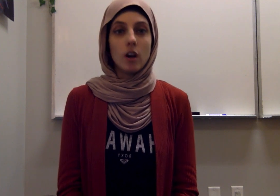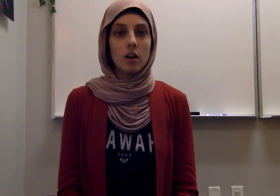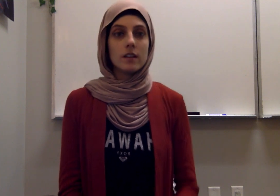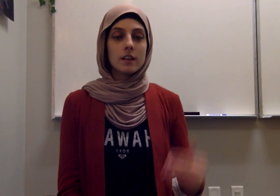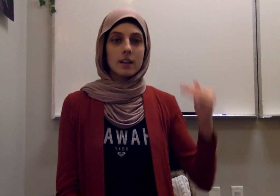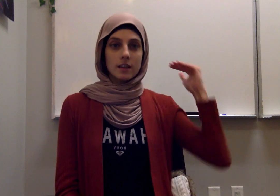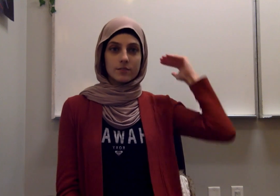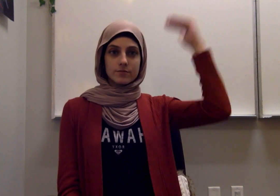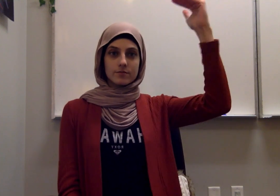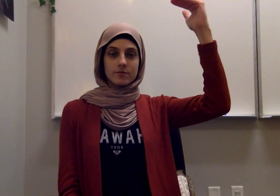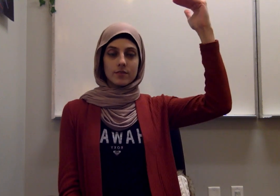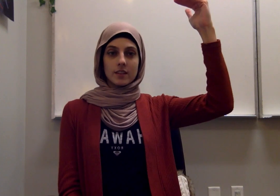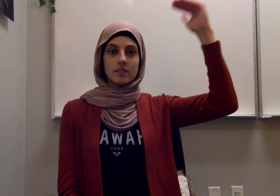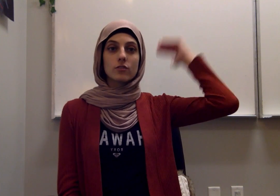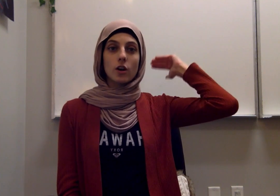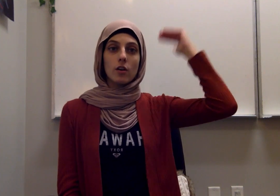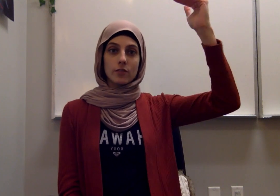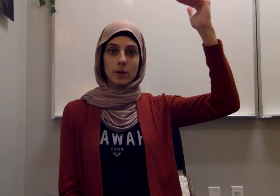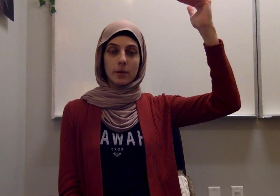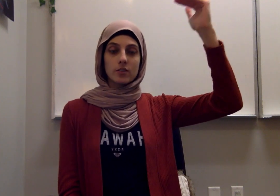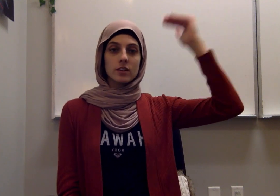Tall. This is tall for a person.